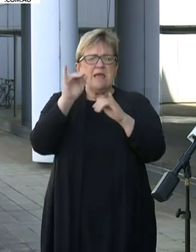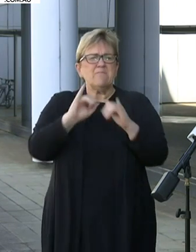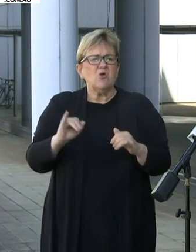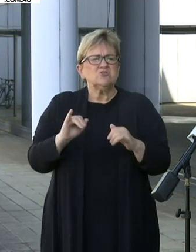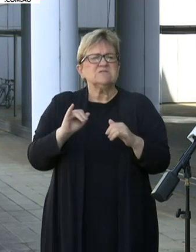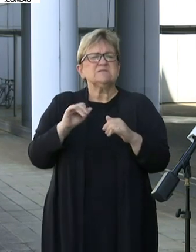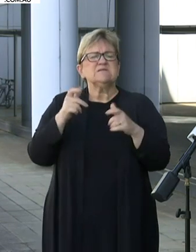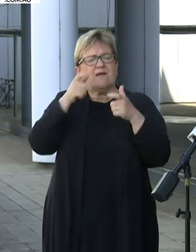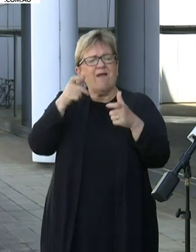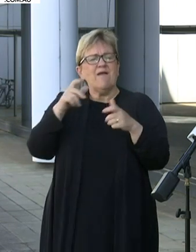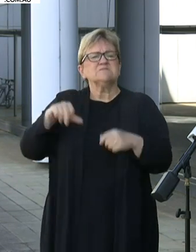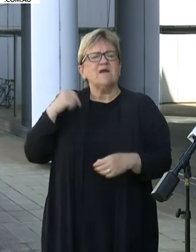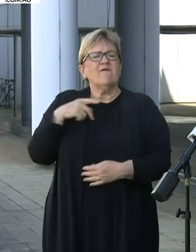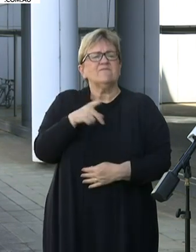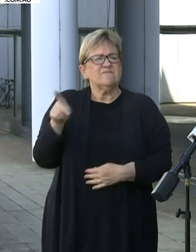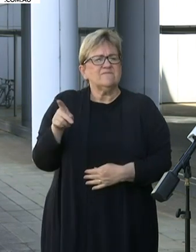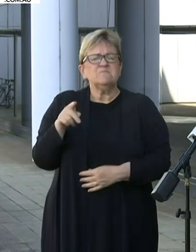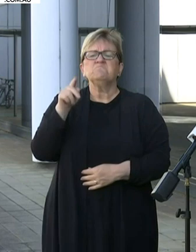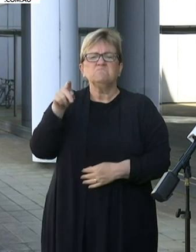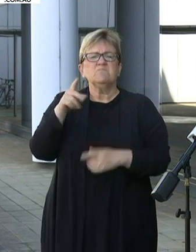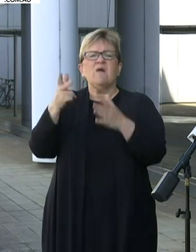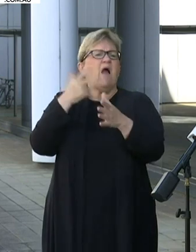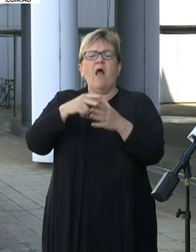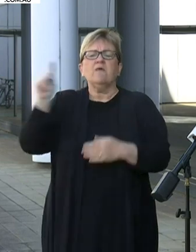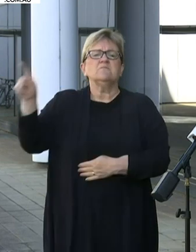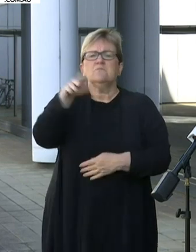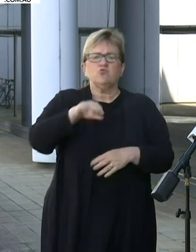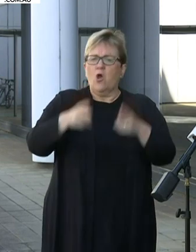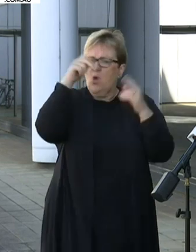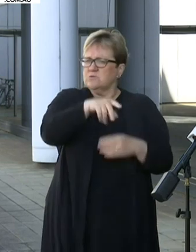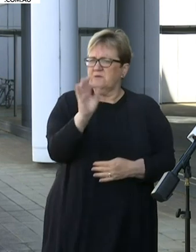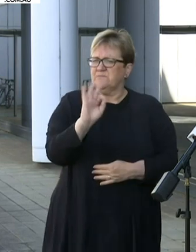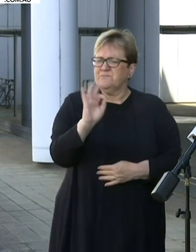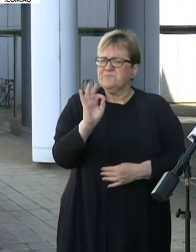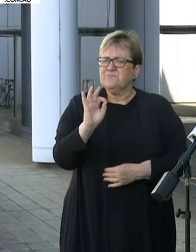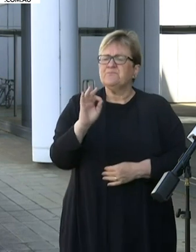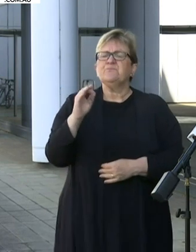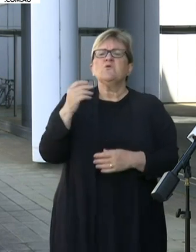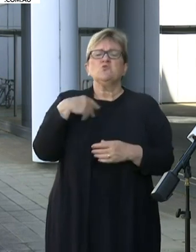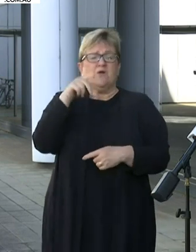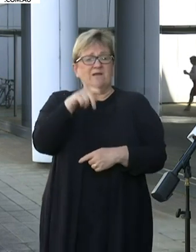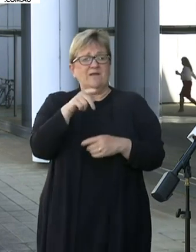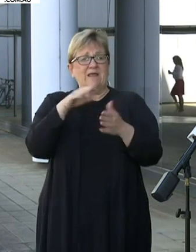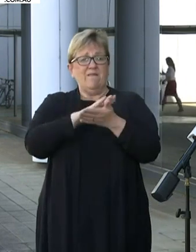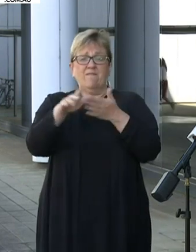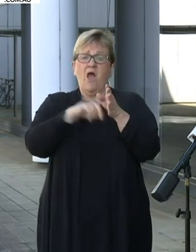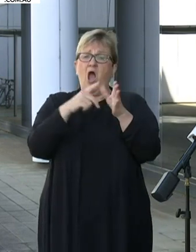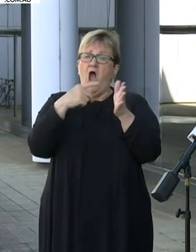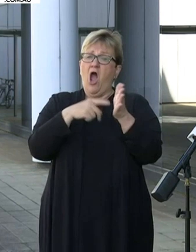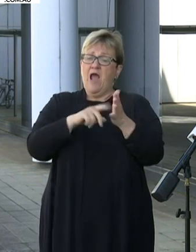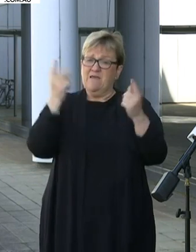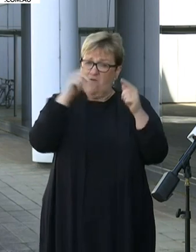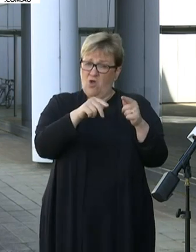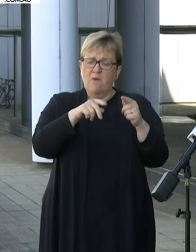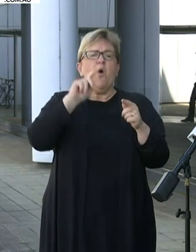and critical care staff, will be done at other sites. So we've established the vaccine clinic at the Hyatt, but we